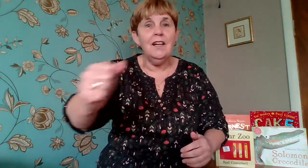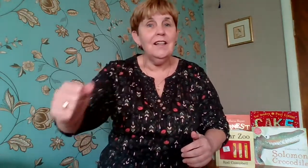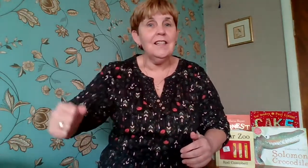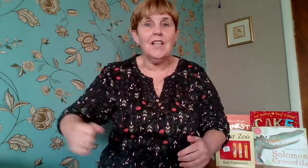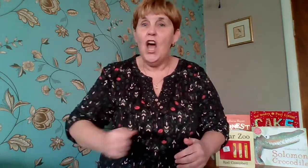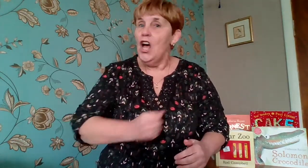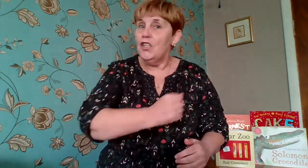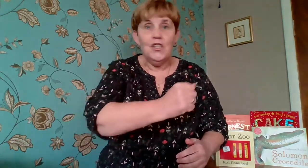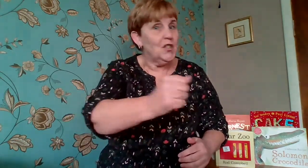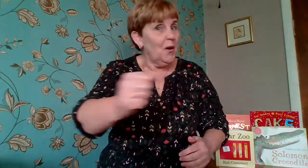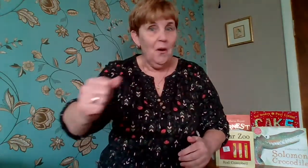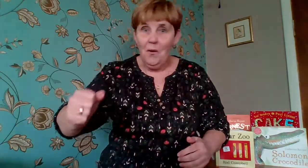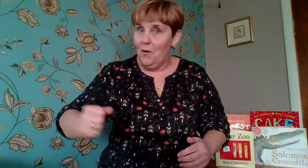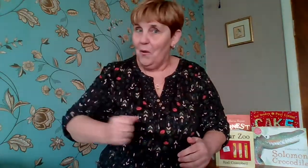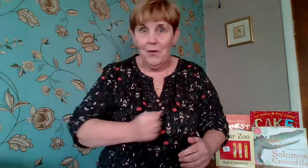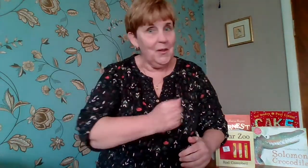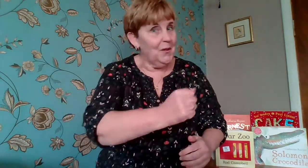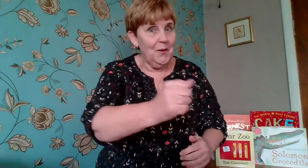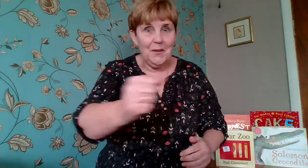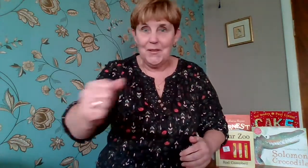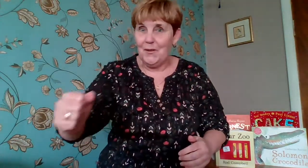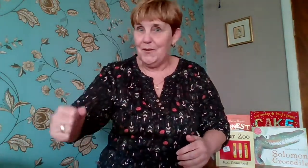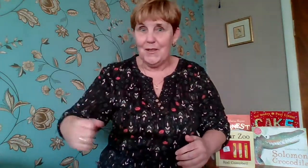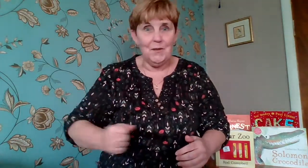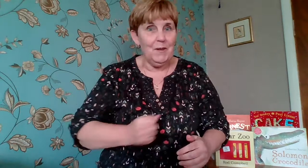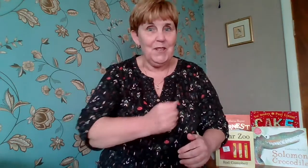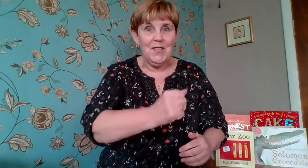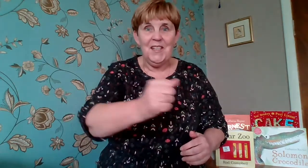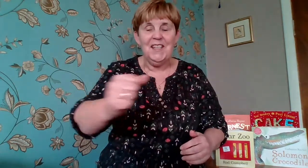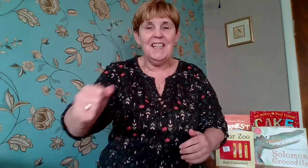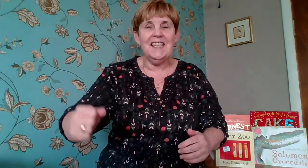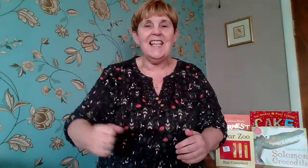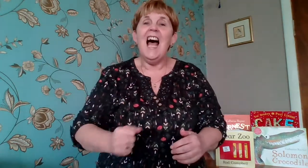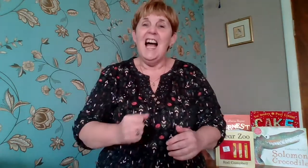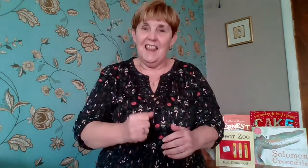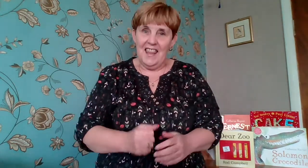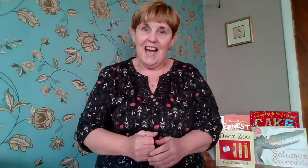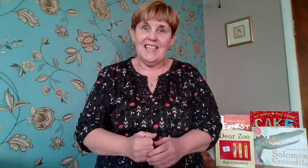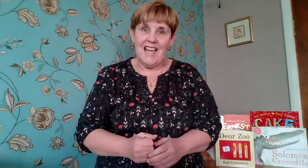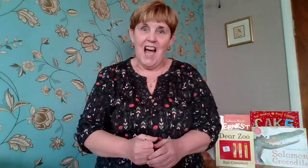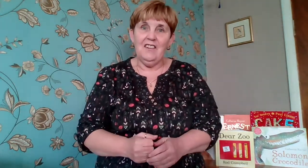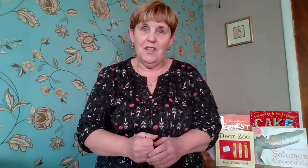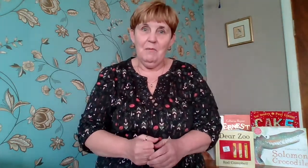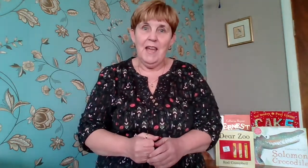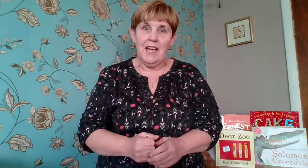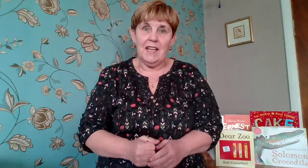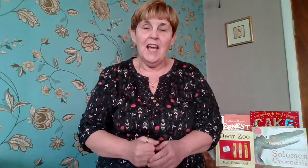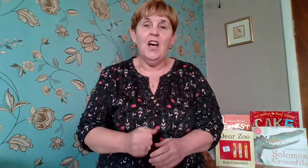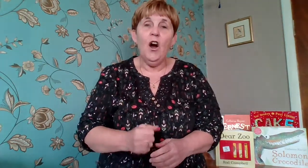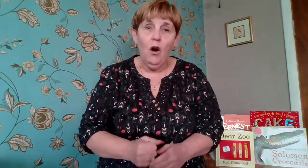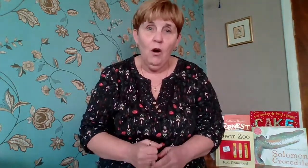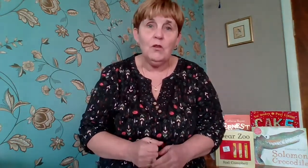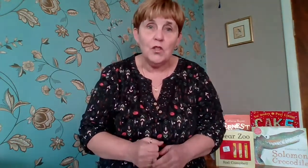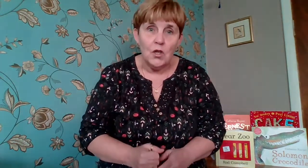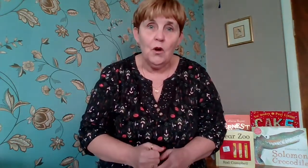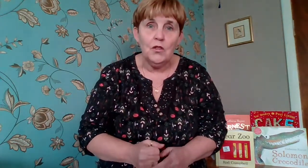nutritious, don't look so suspicious. That's how they make the old stone